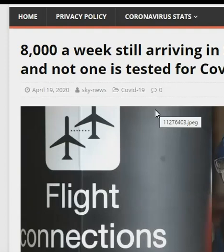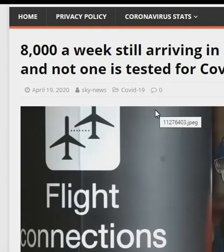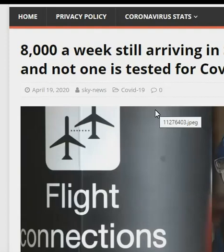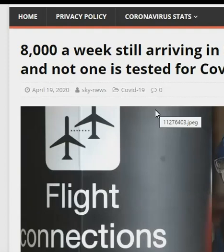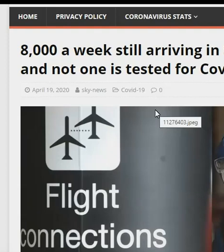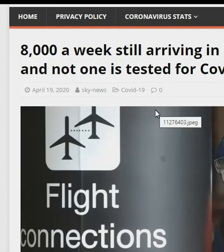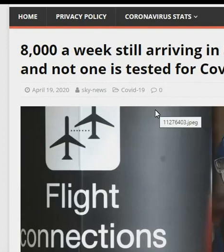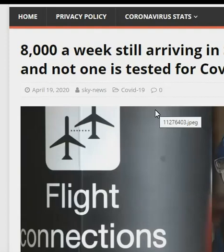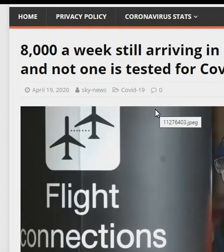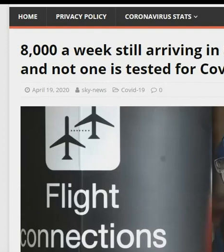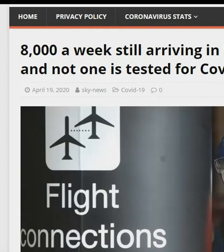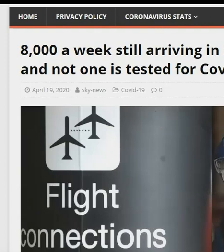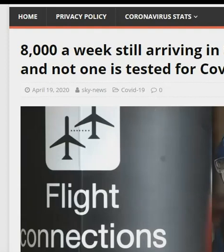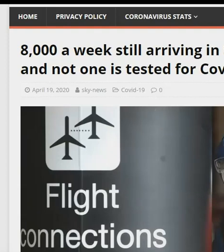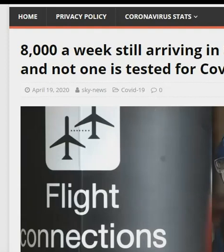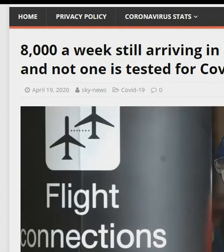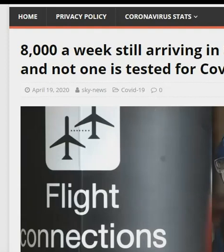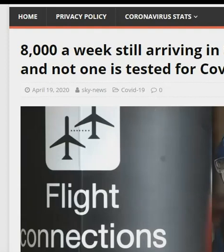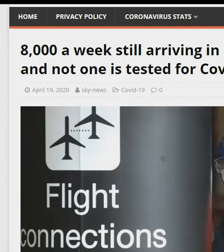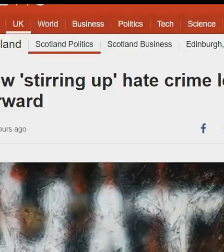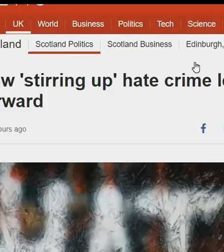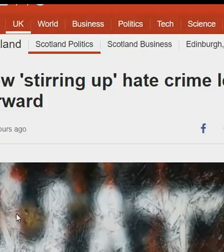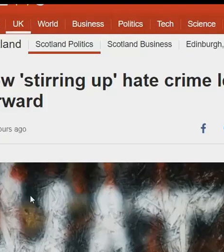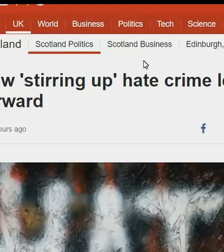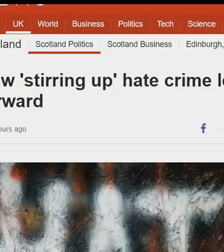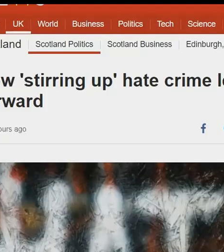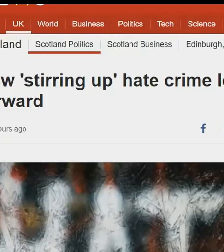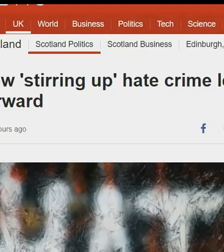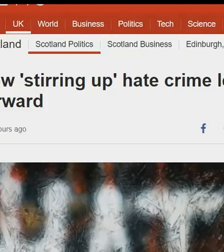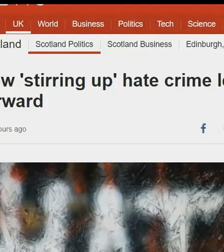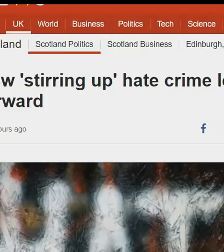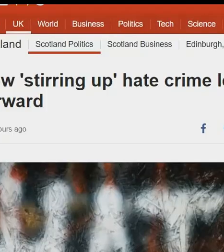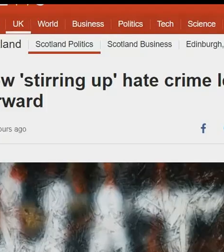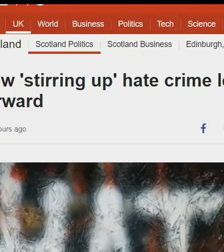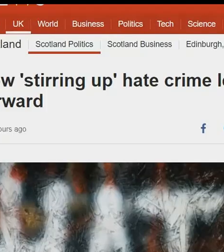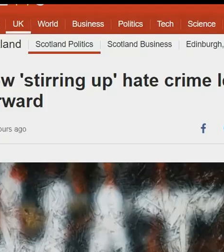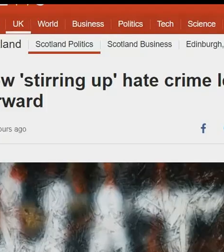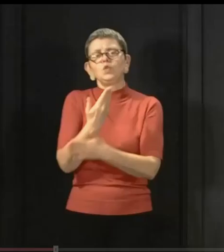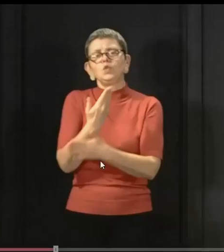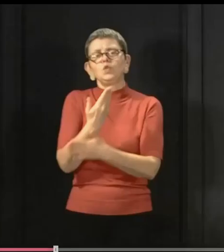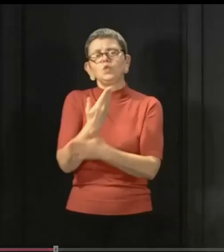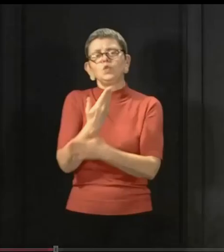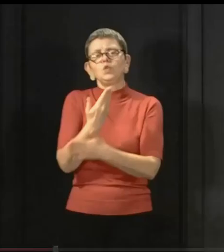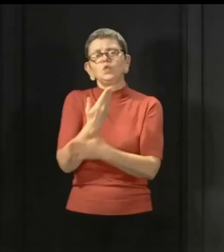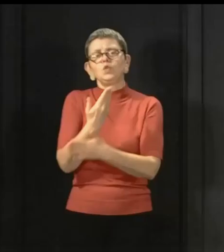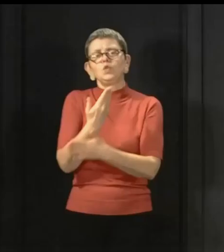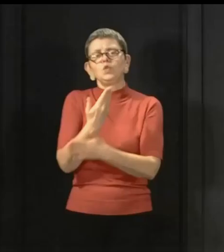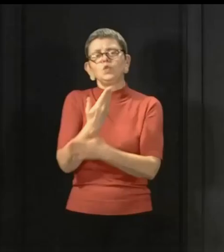borders are still open. Anyway. Oh, sorry, wrong one.